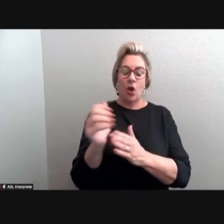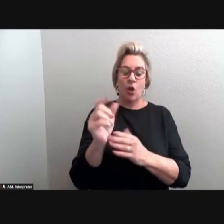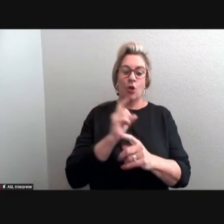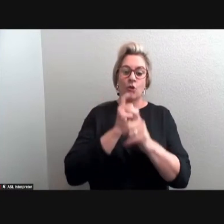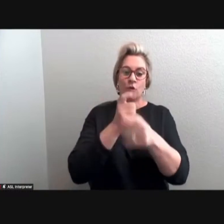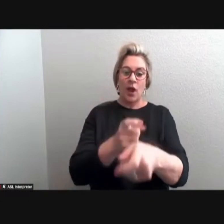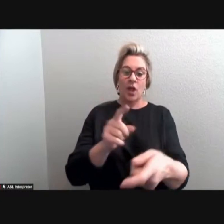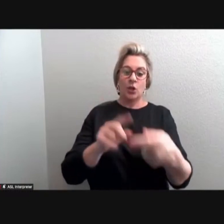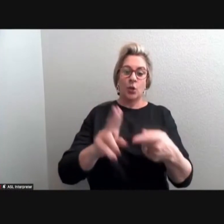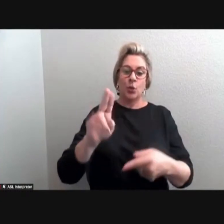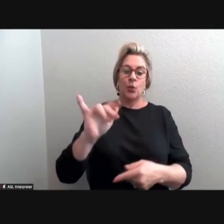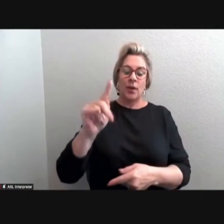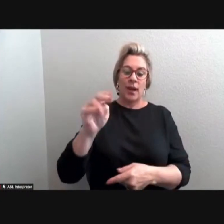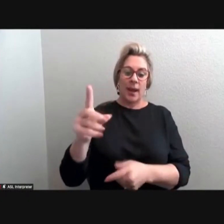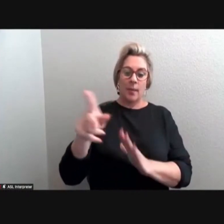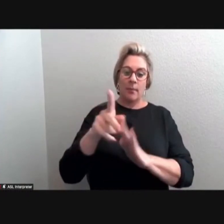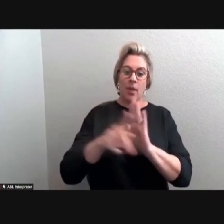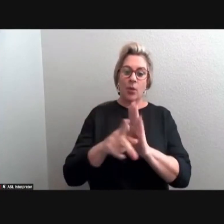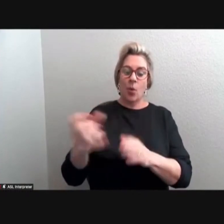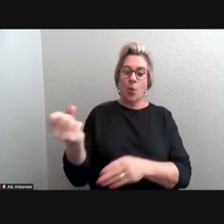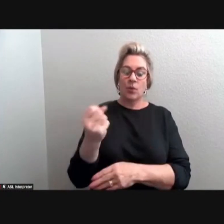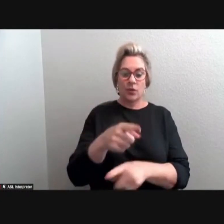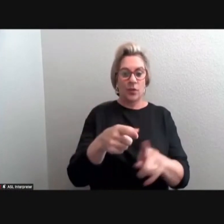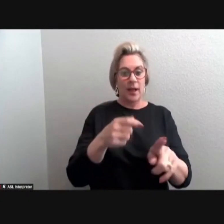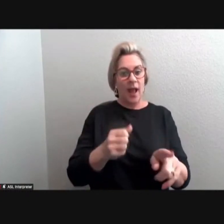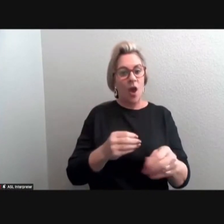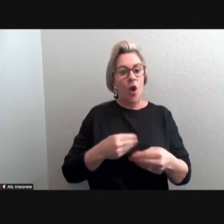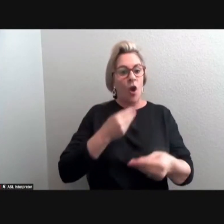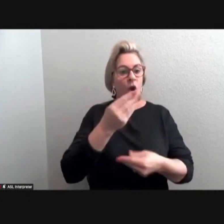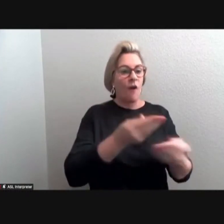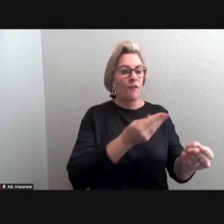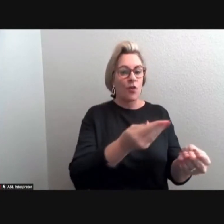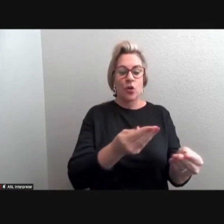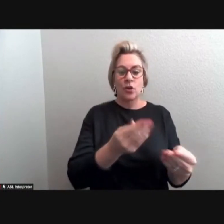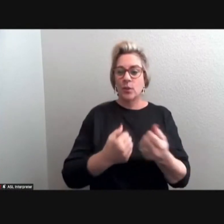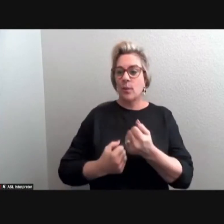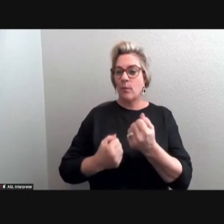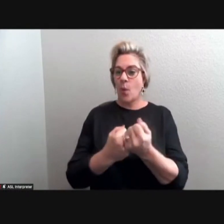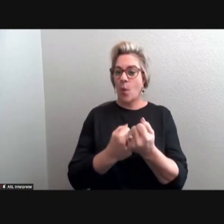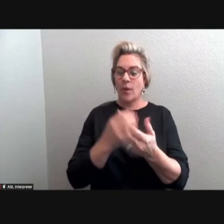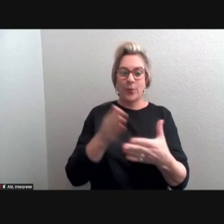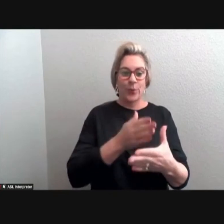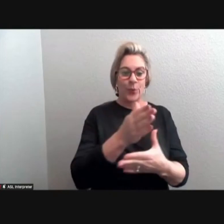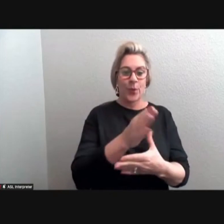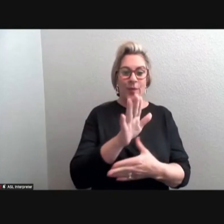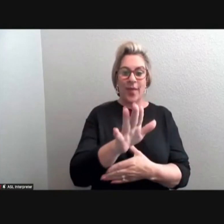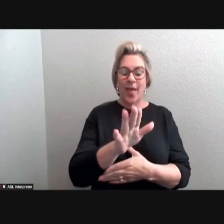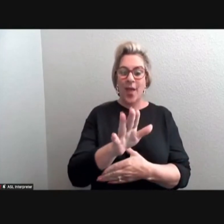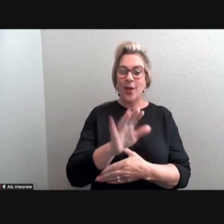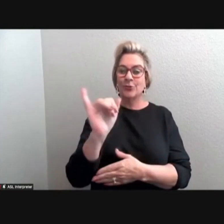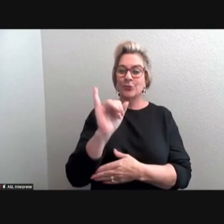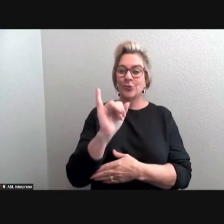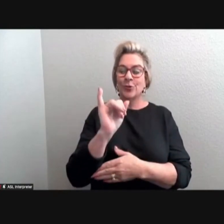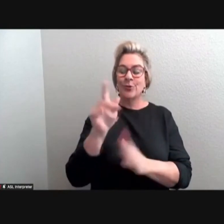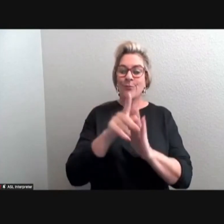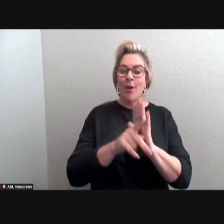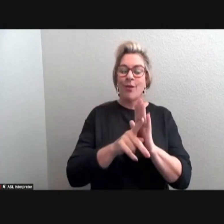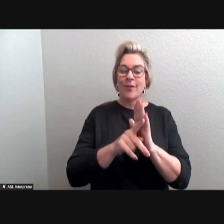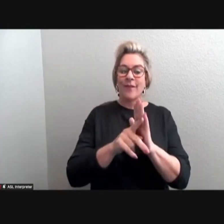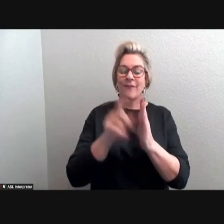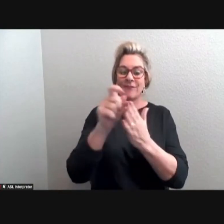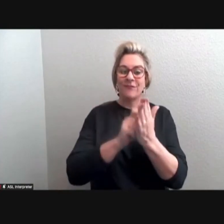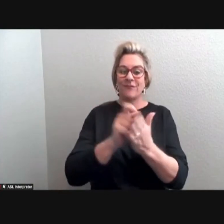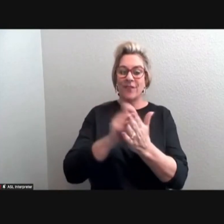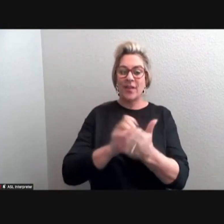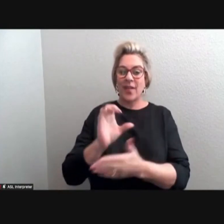United policyholders so they can offer support to anyone who needs help navigating their insurance policies. Those representatives are